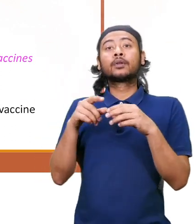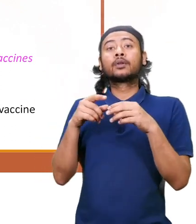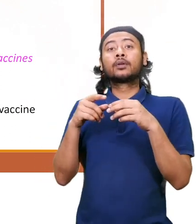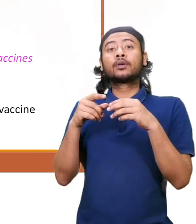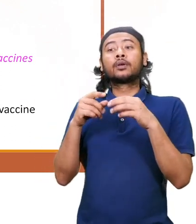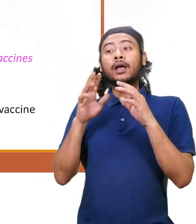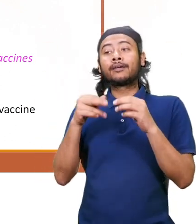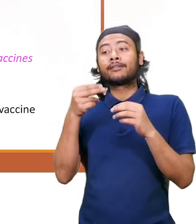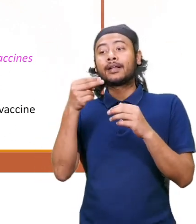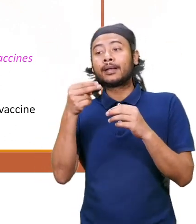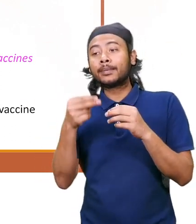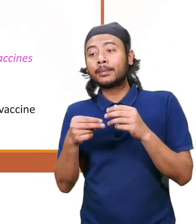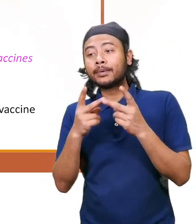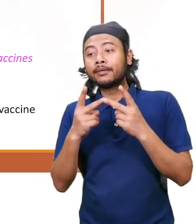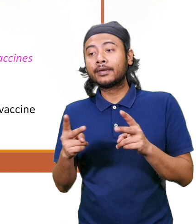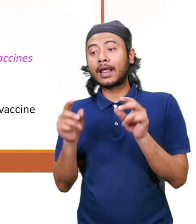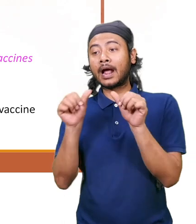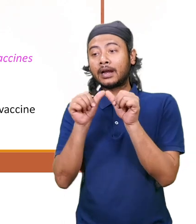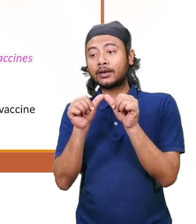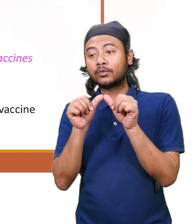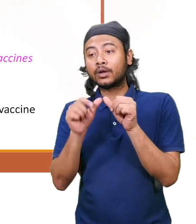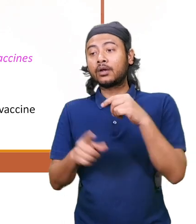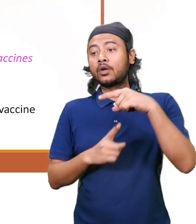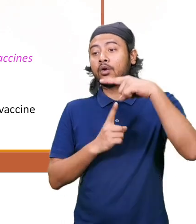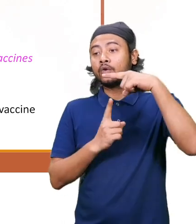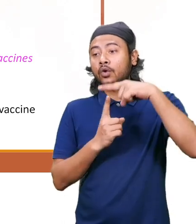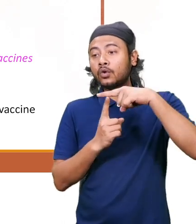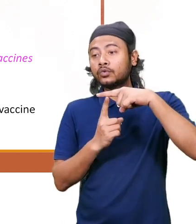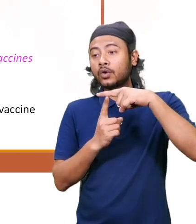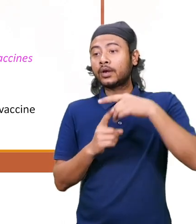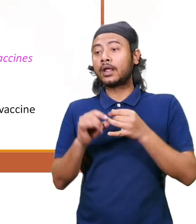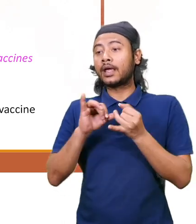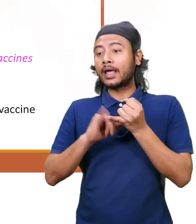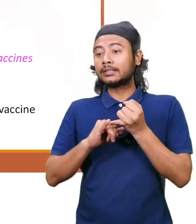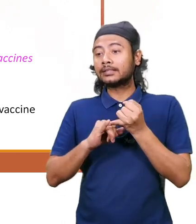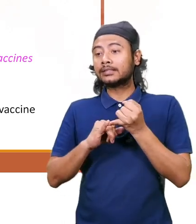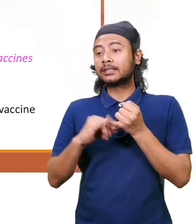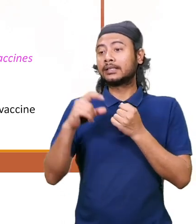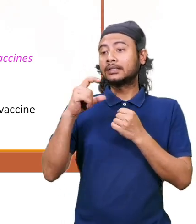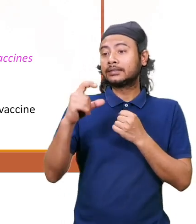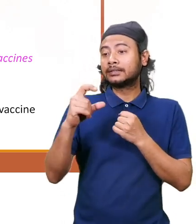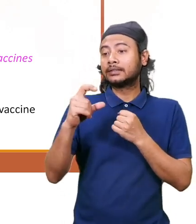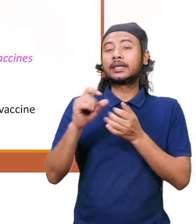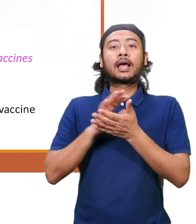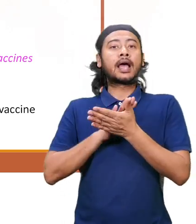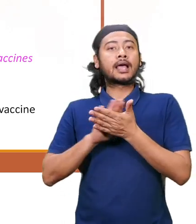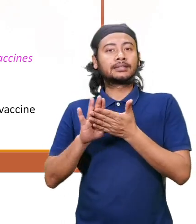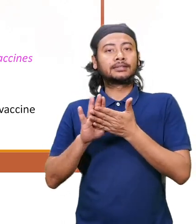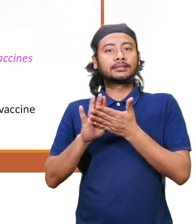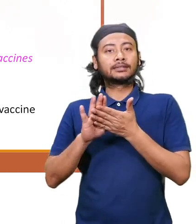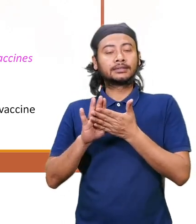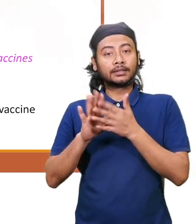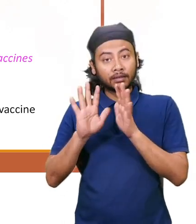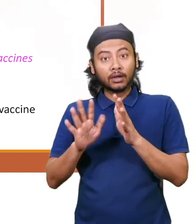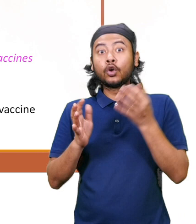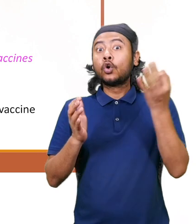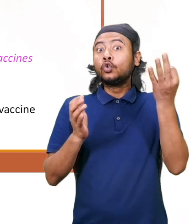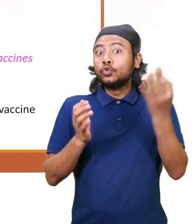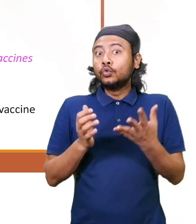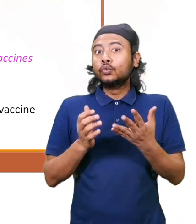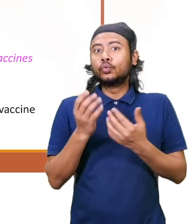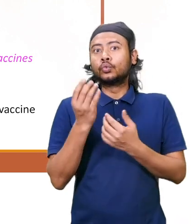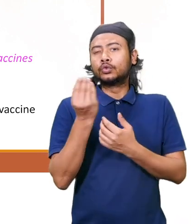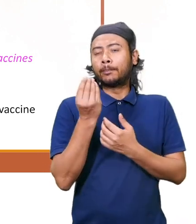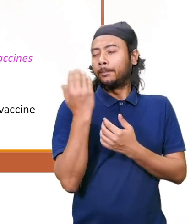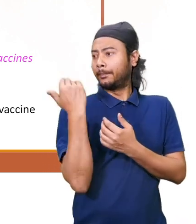vaccine. Toxoids, subunits, conjugates, or heterotypic vaccines. So there